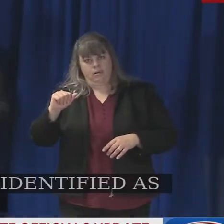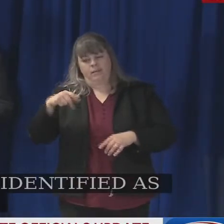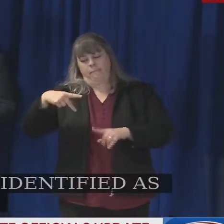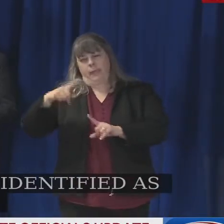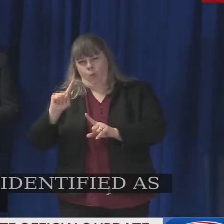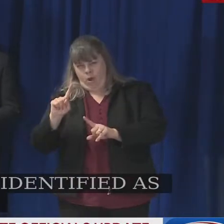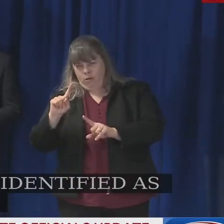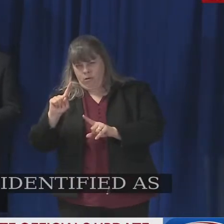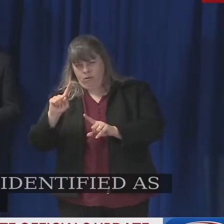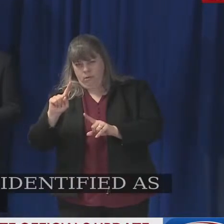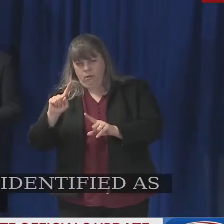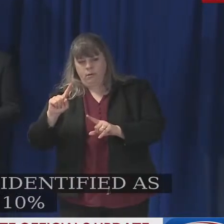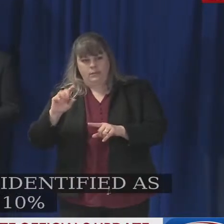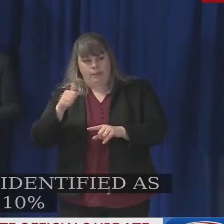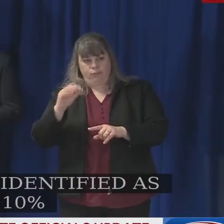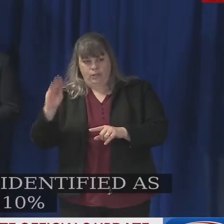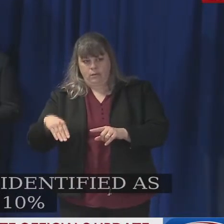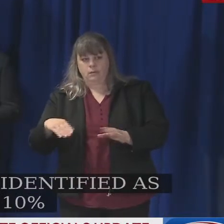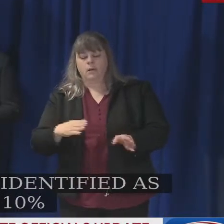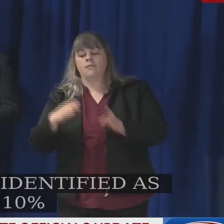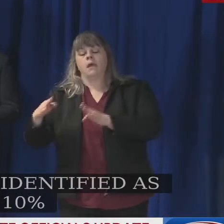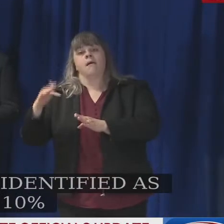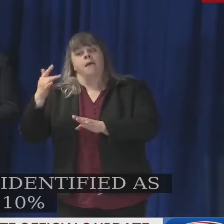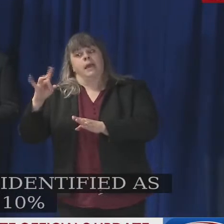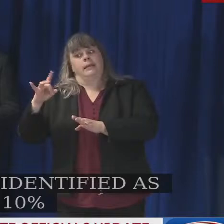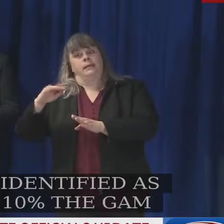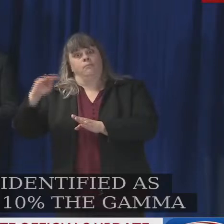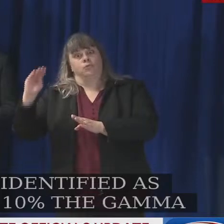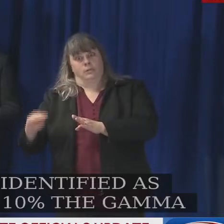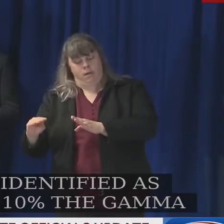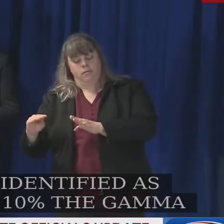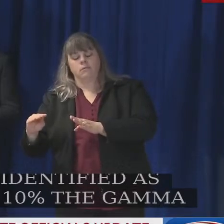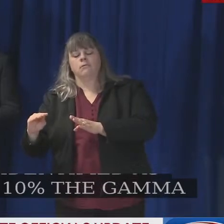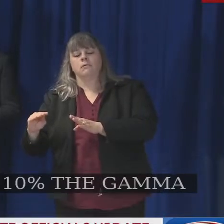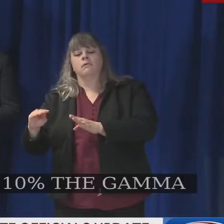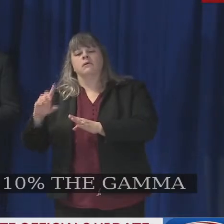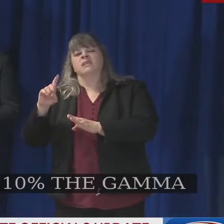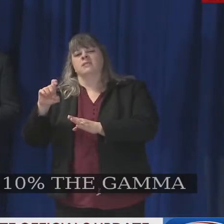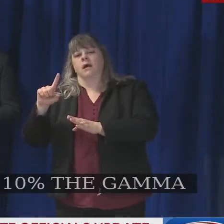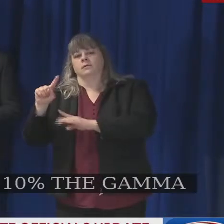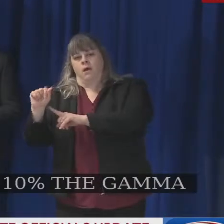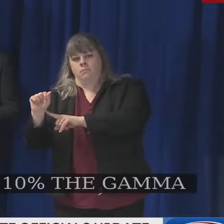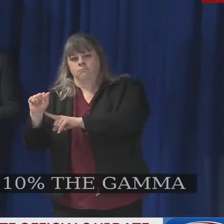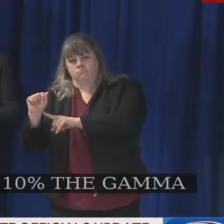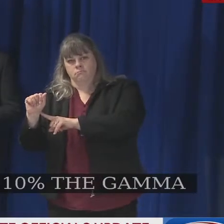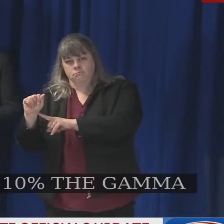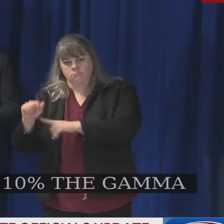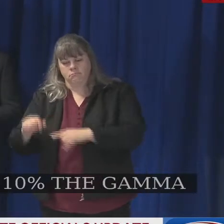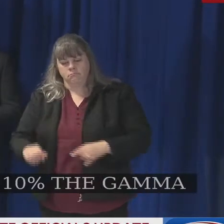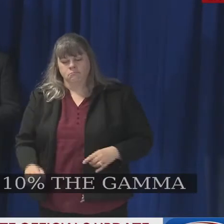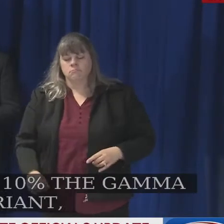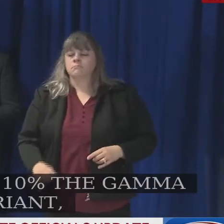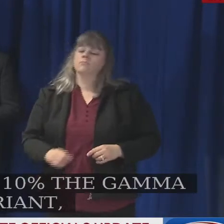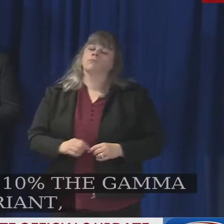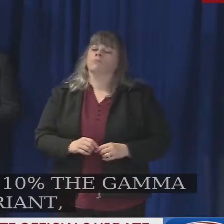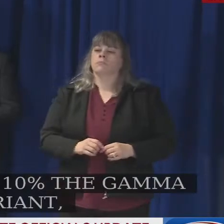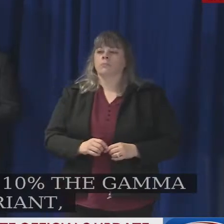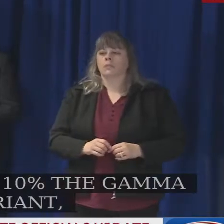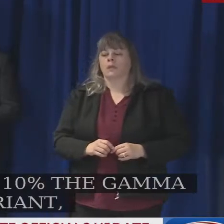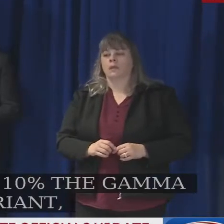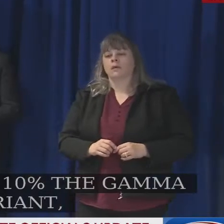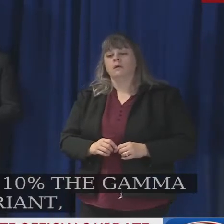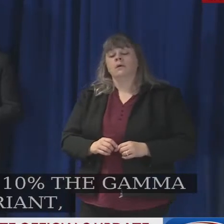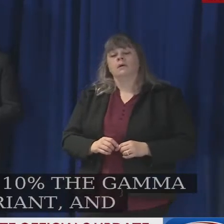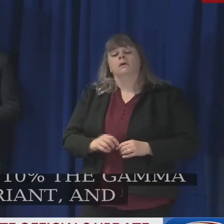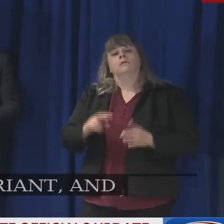P1 variant, and then about 18% were the delta variant. So we are seeing an